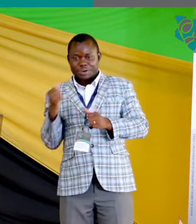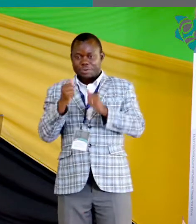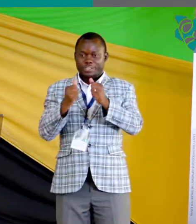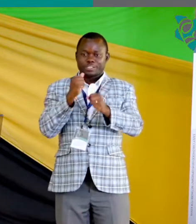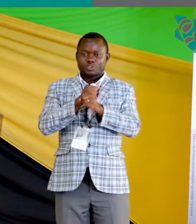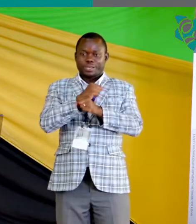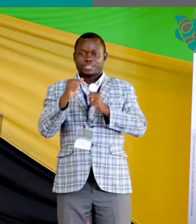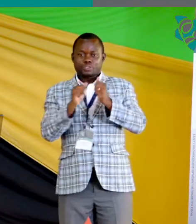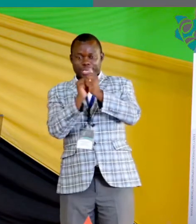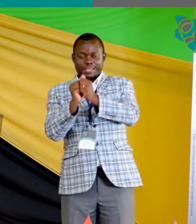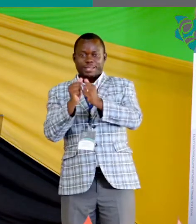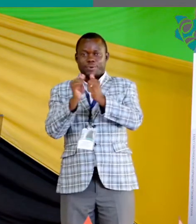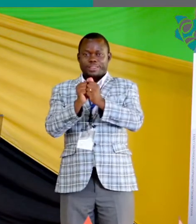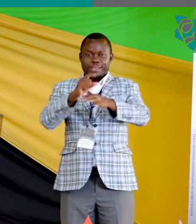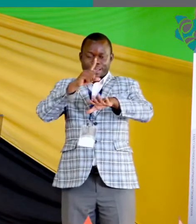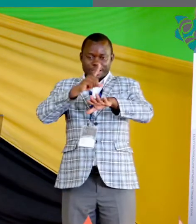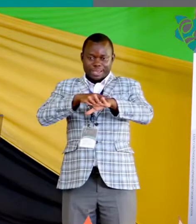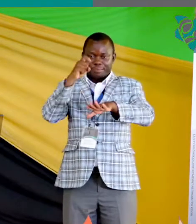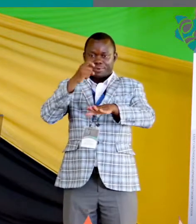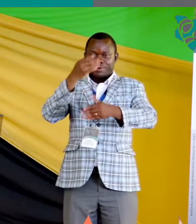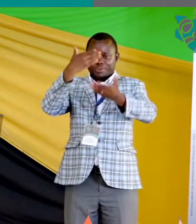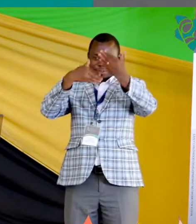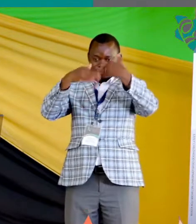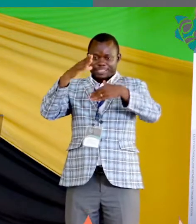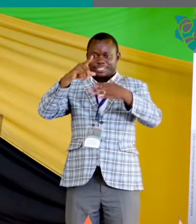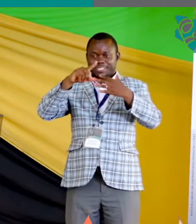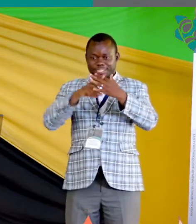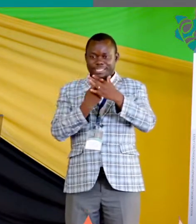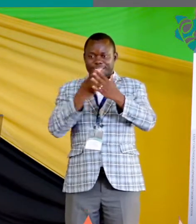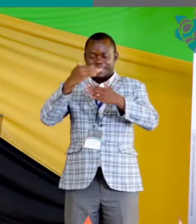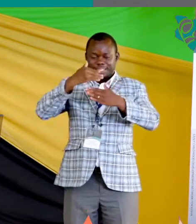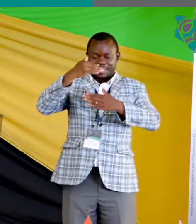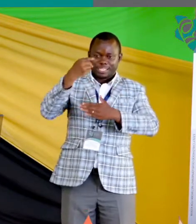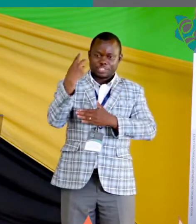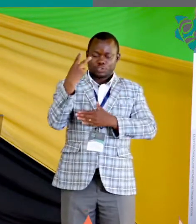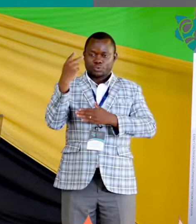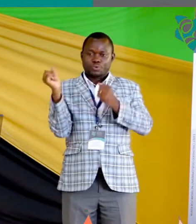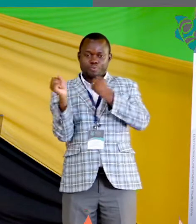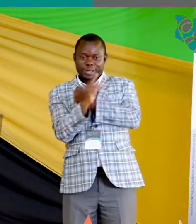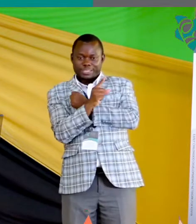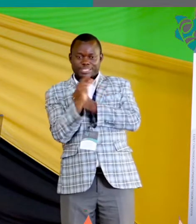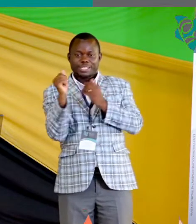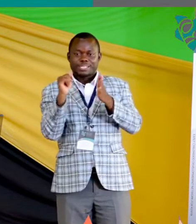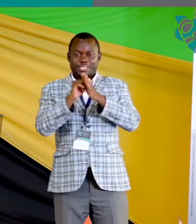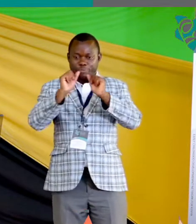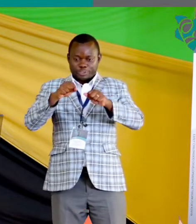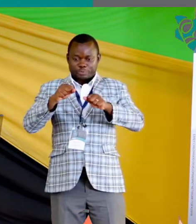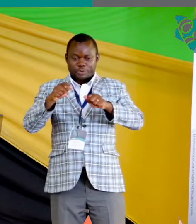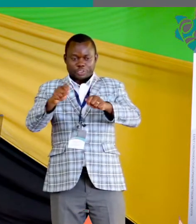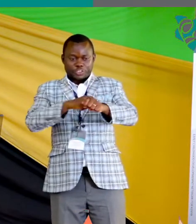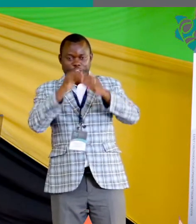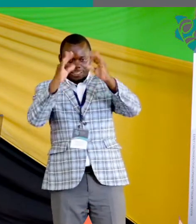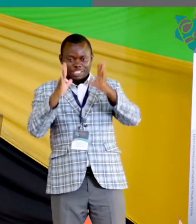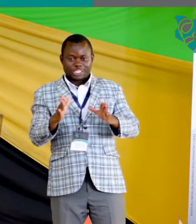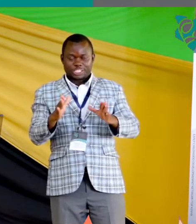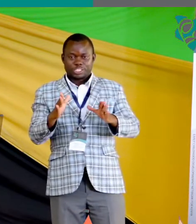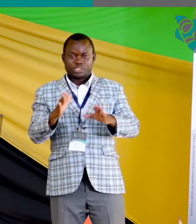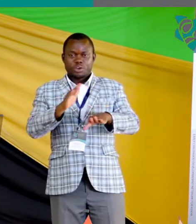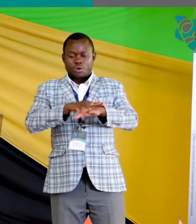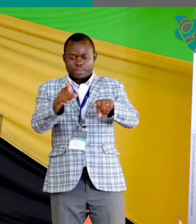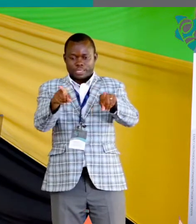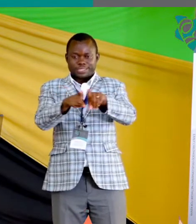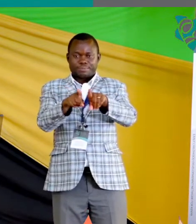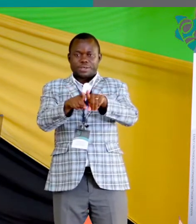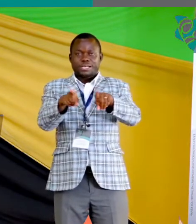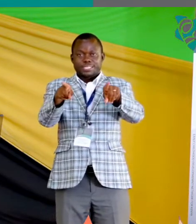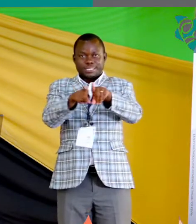are doing with Embu University that we are rolling out within the next 2 months. That will take training of teachers on those components. So a